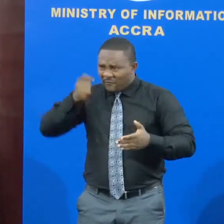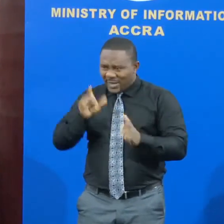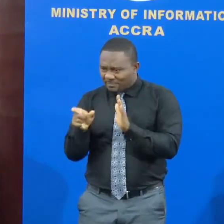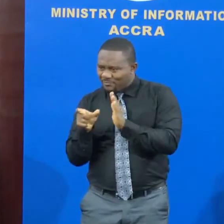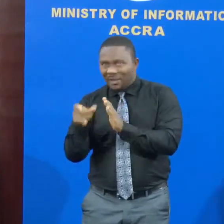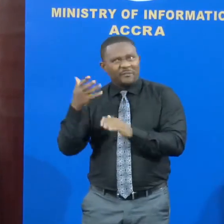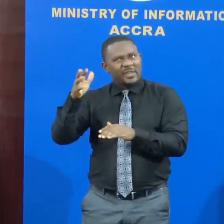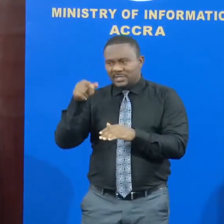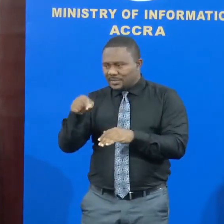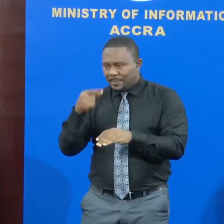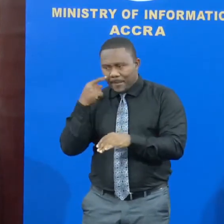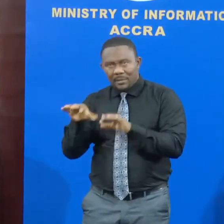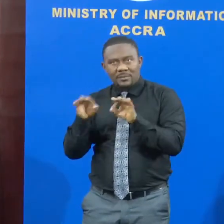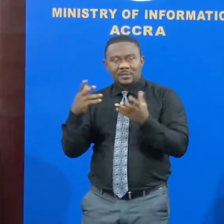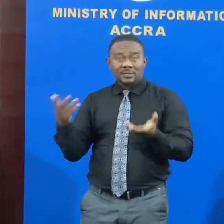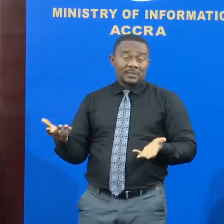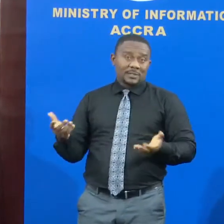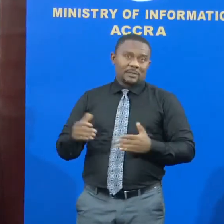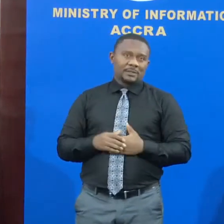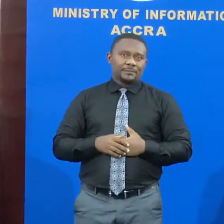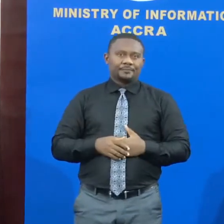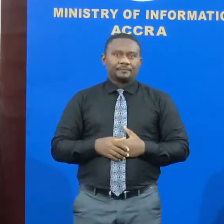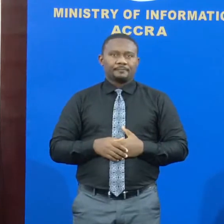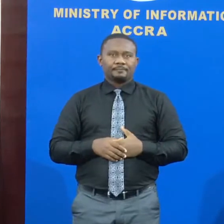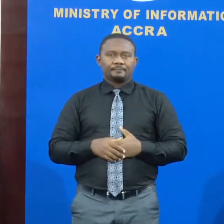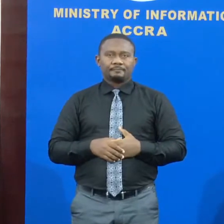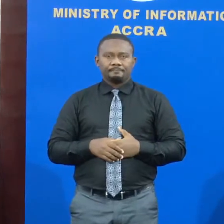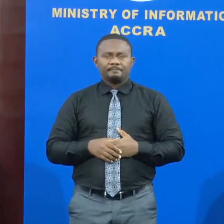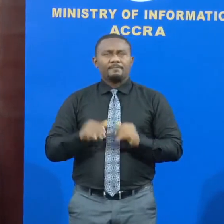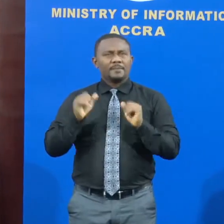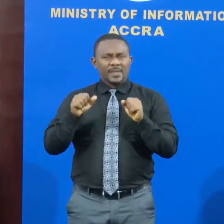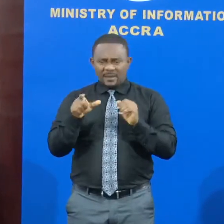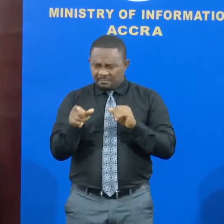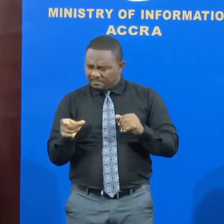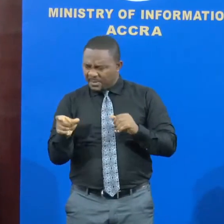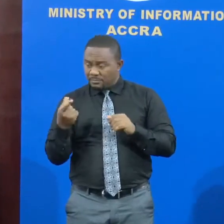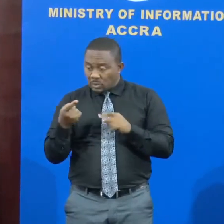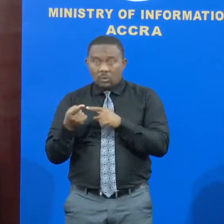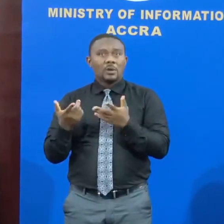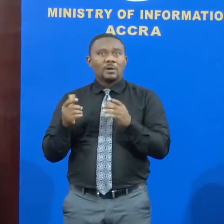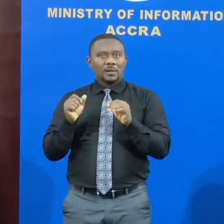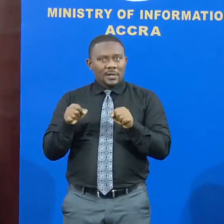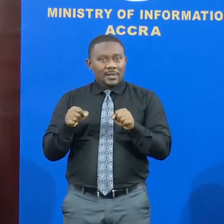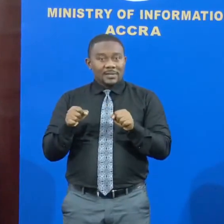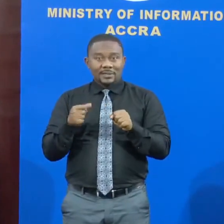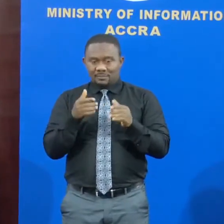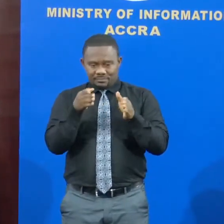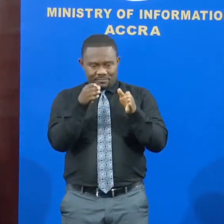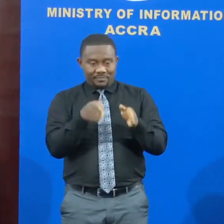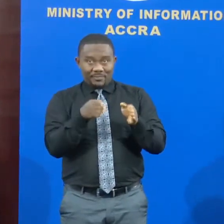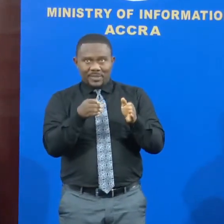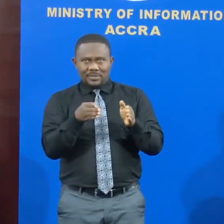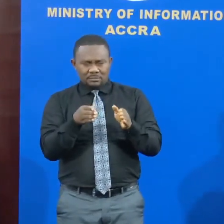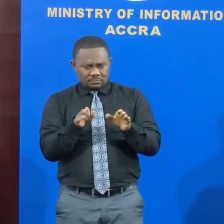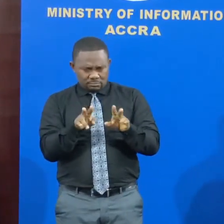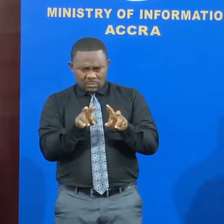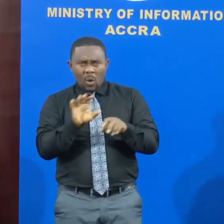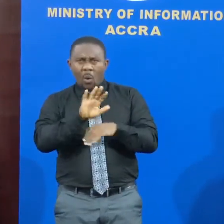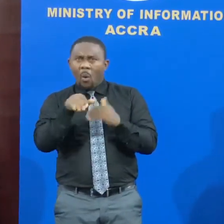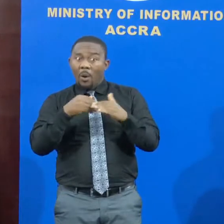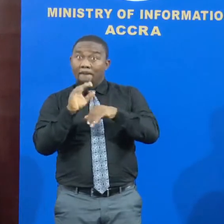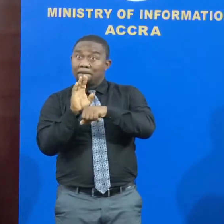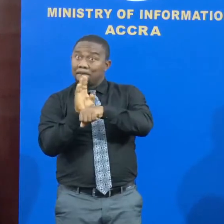not limited by geography. It is auditable in that it has a capacity to track and trace all